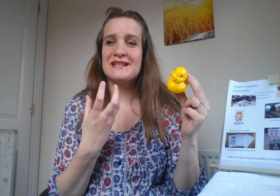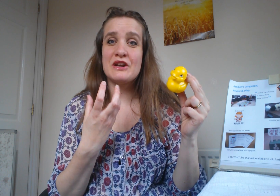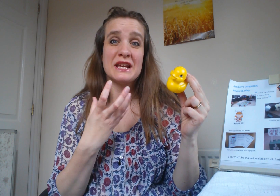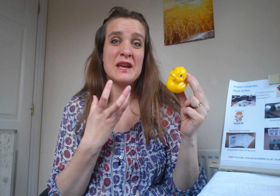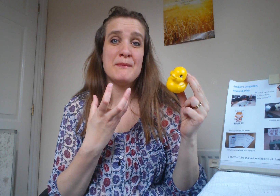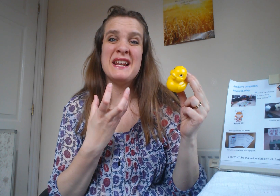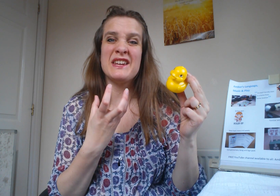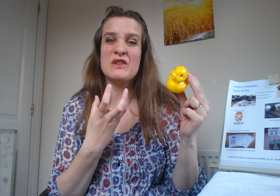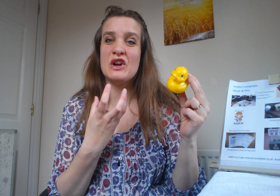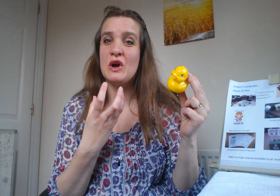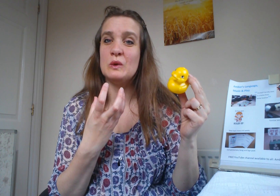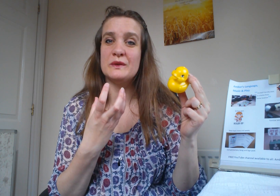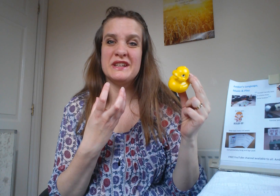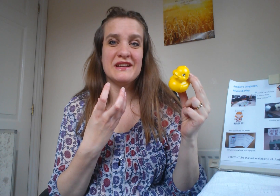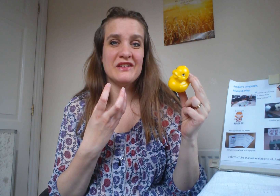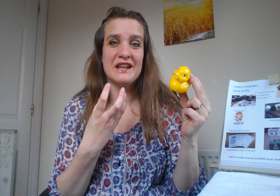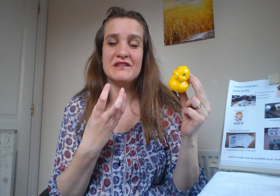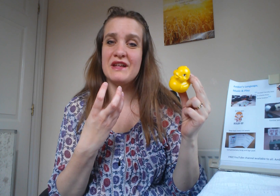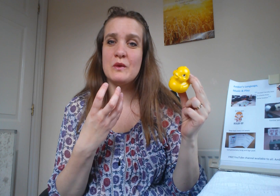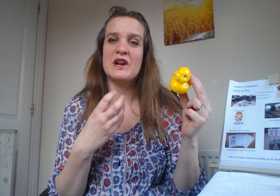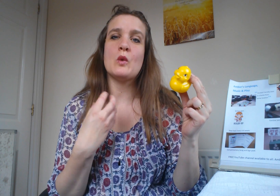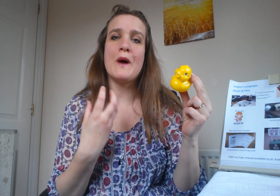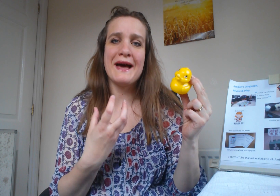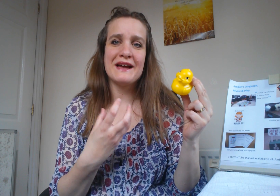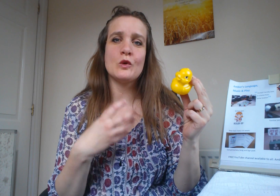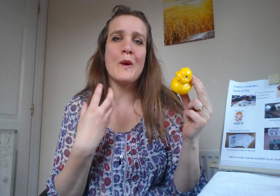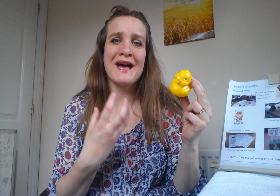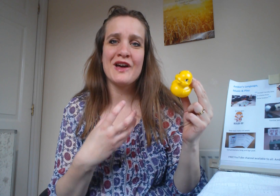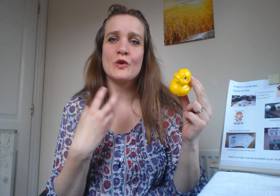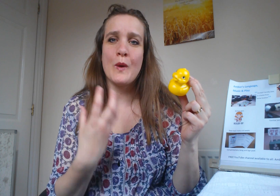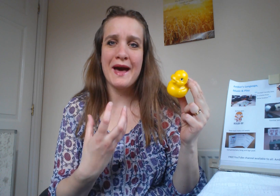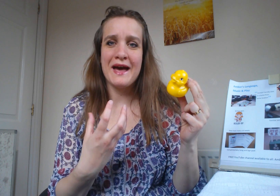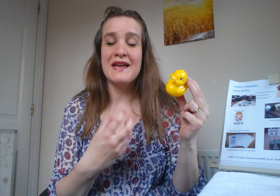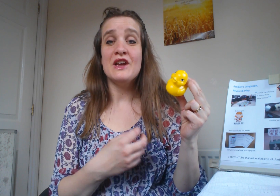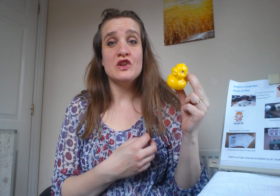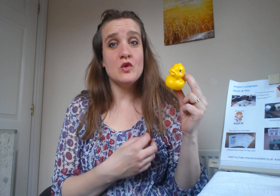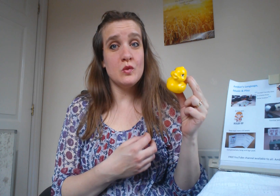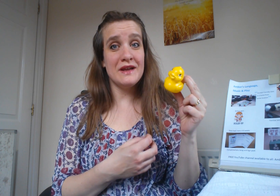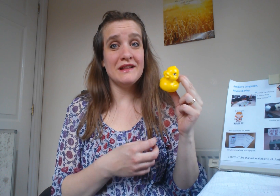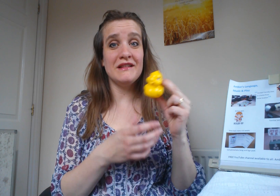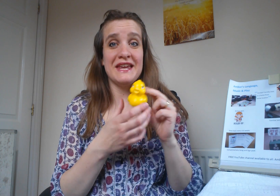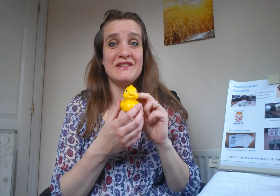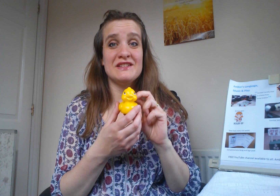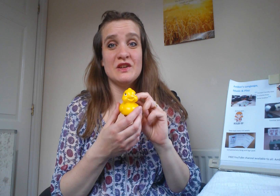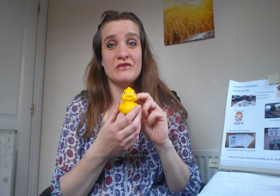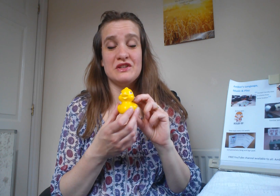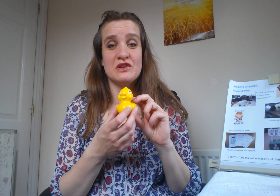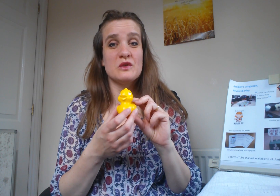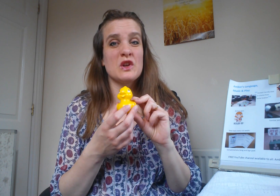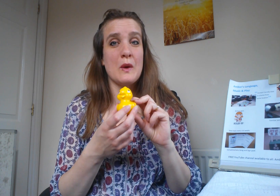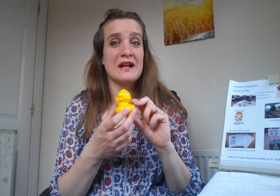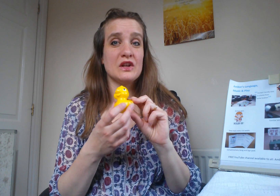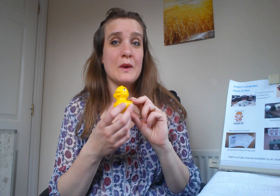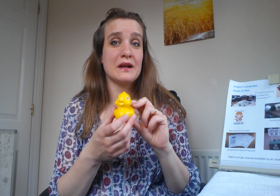sound like a bit like you've got a cold when you get to the end of that word. Coin, coin, coin. You will hear in some French songs quack, quack,